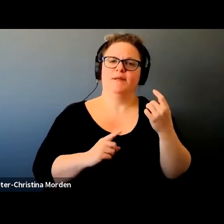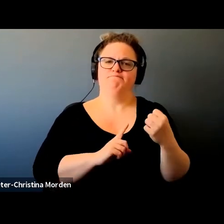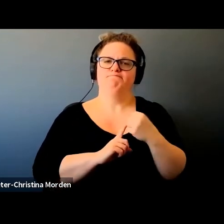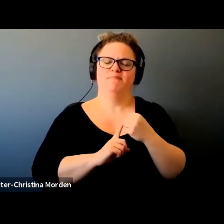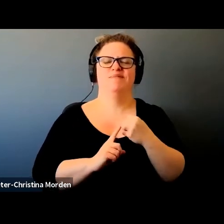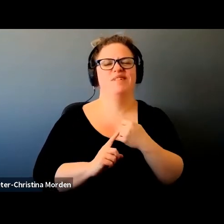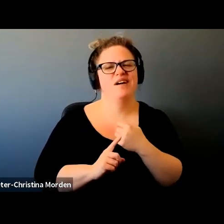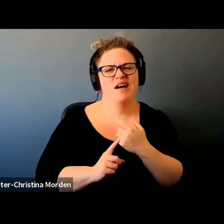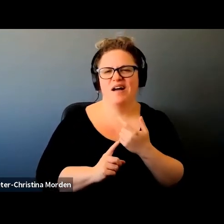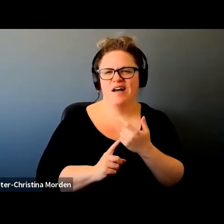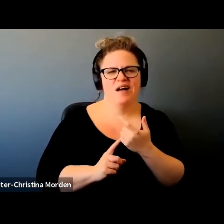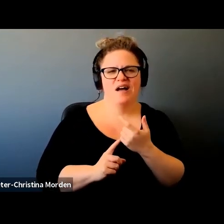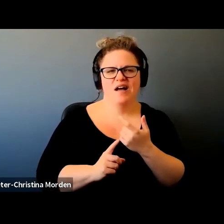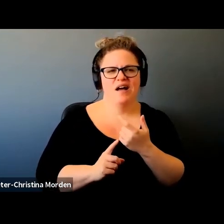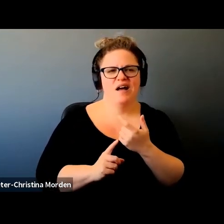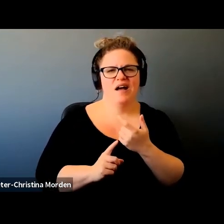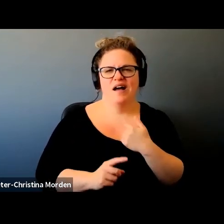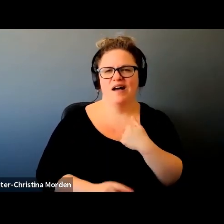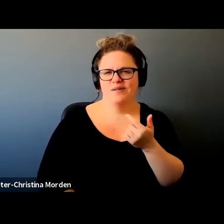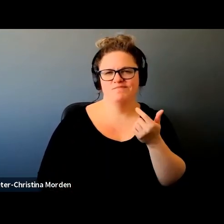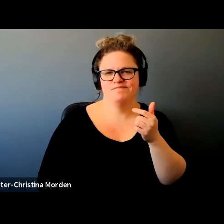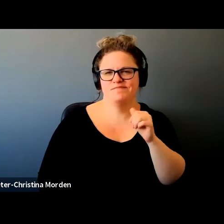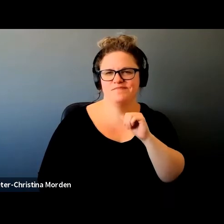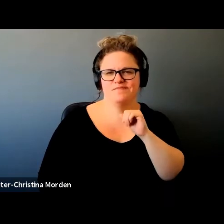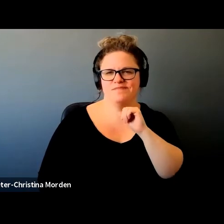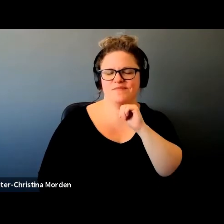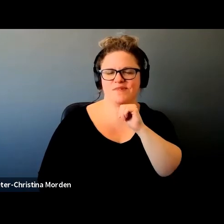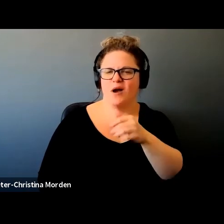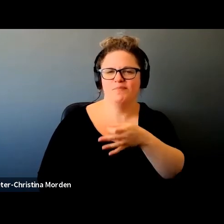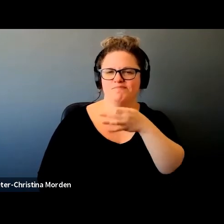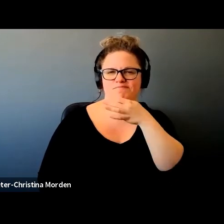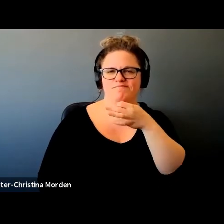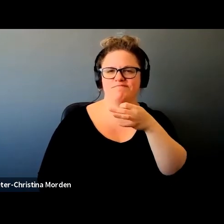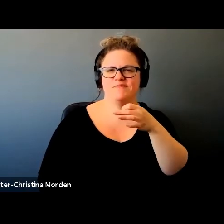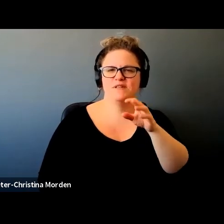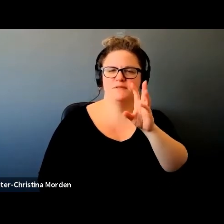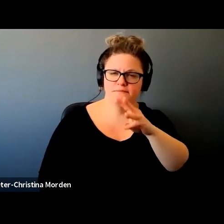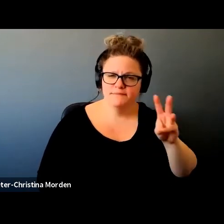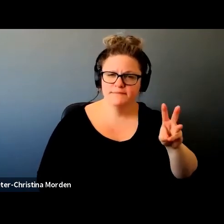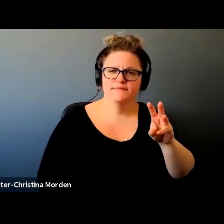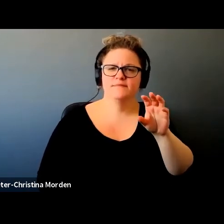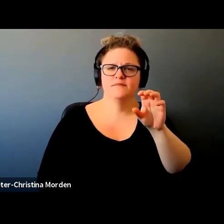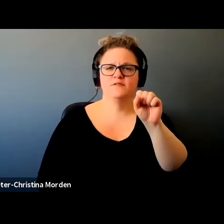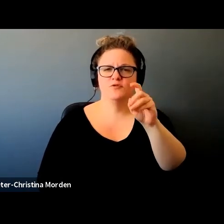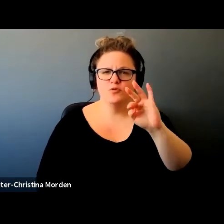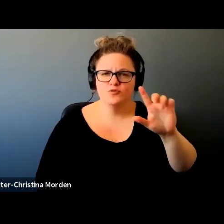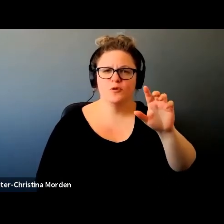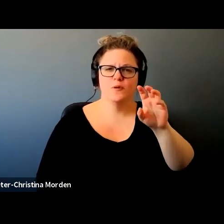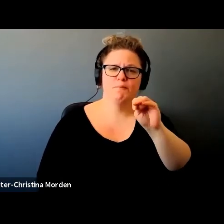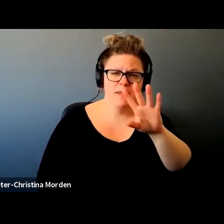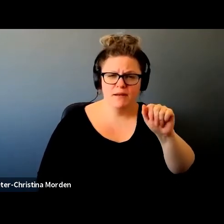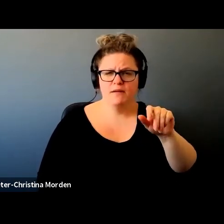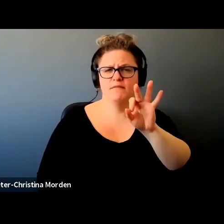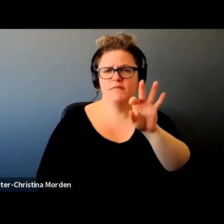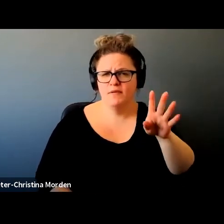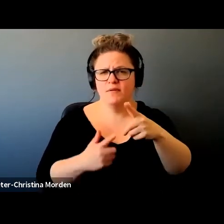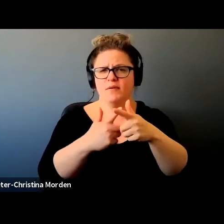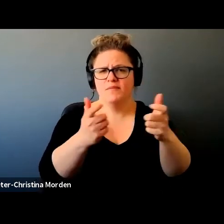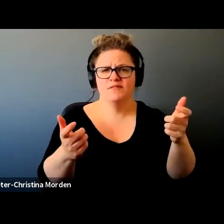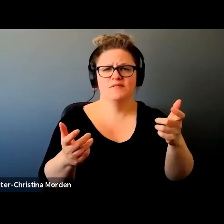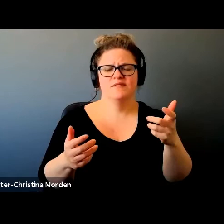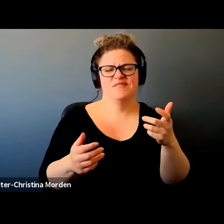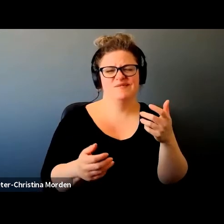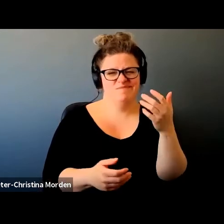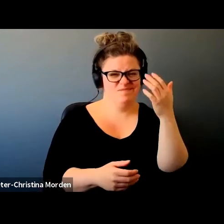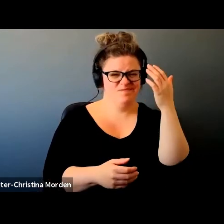a lot of things to do with social media. I find that overwhelming. A lot of things to do with all of the computer administration that is involved in